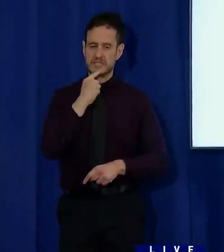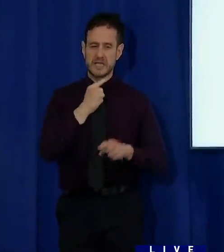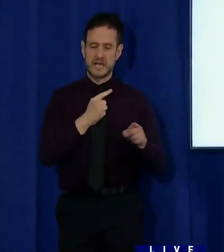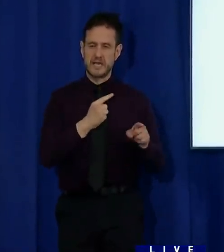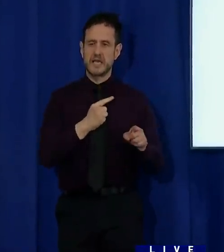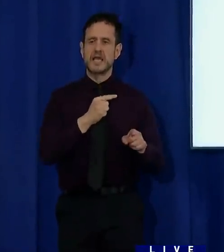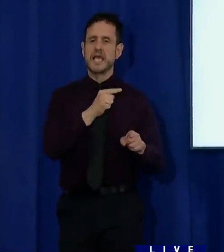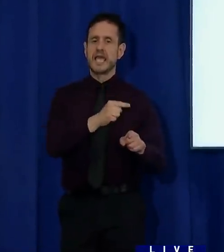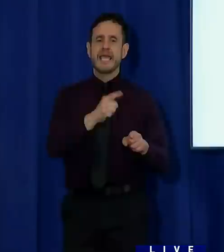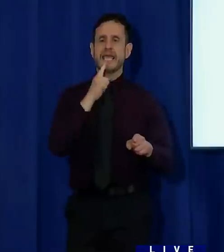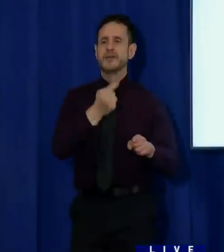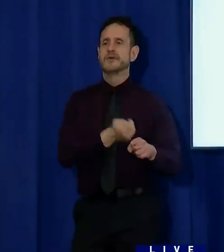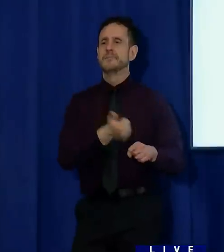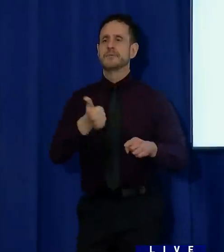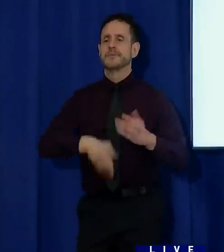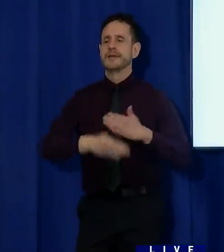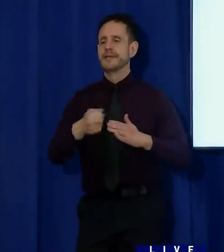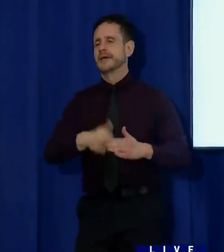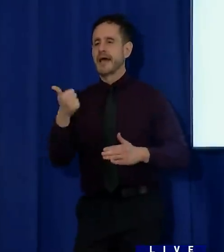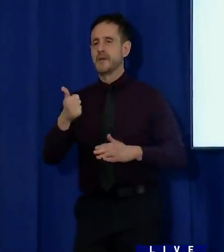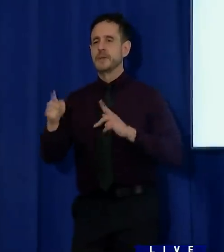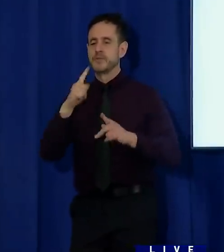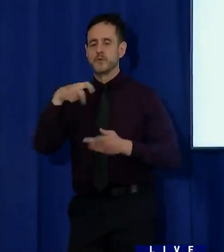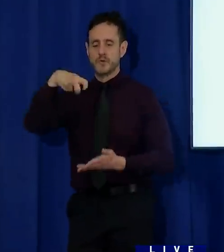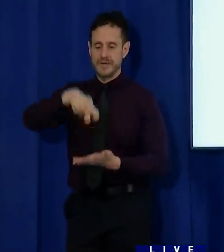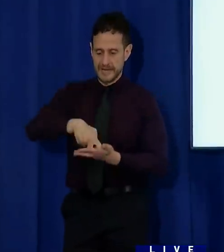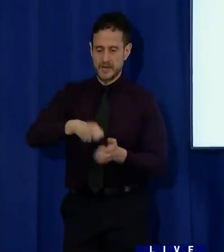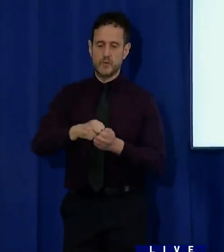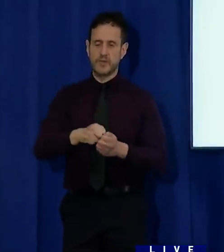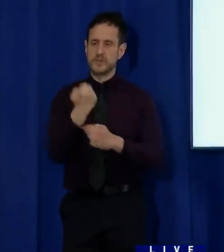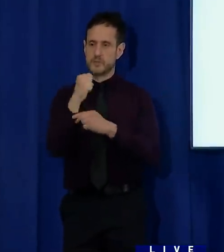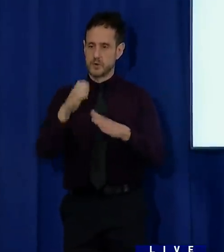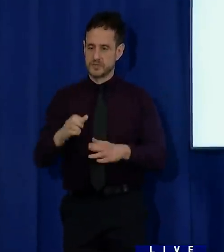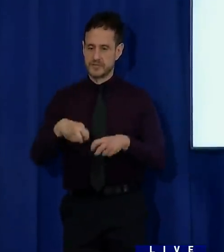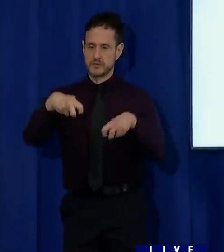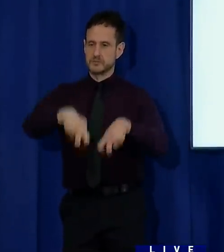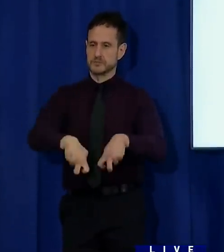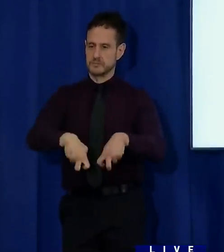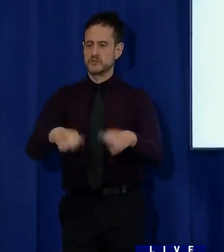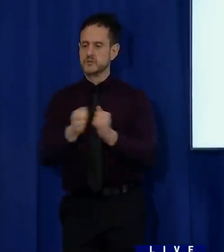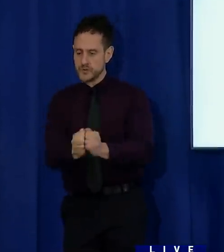in solidarity with protesters while in uniform? You know what?